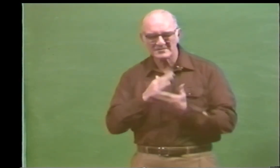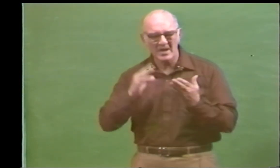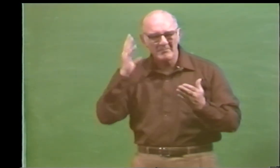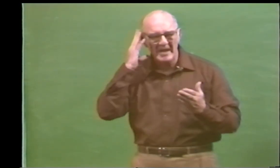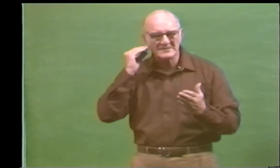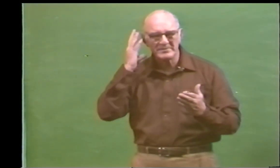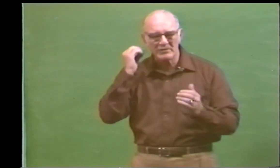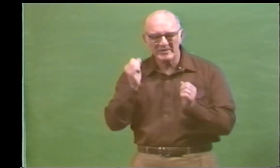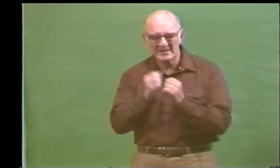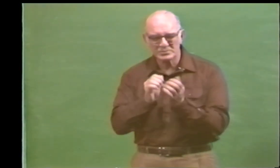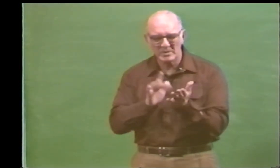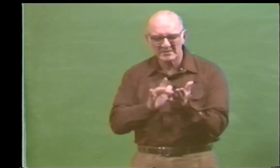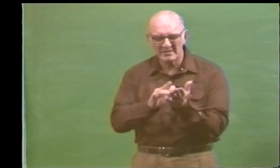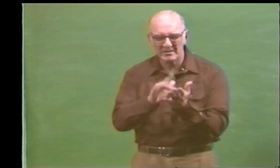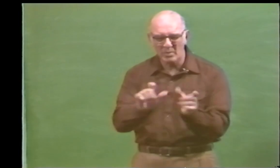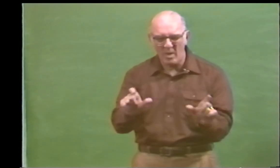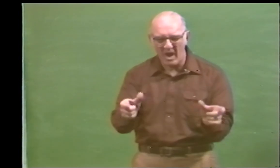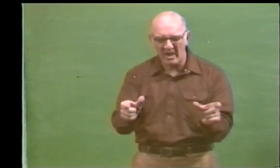some experience with wireless,